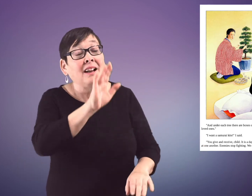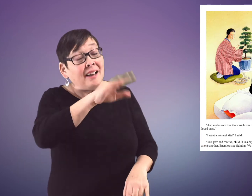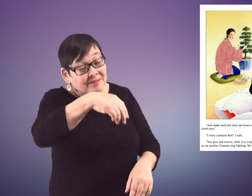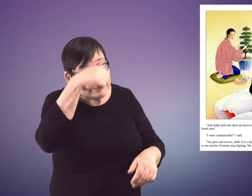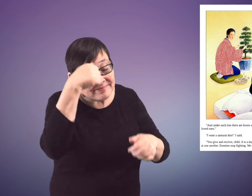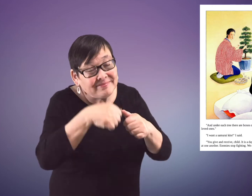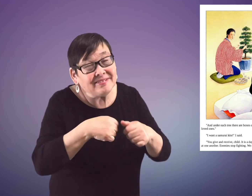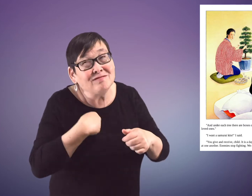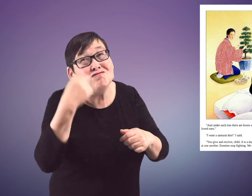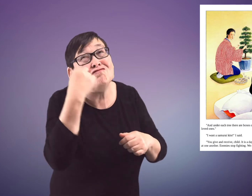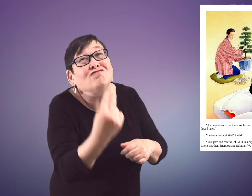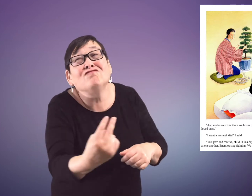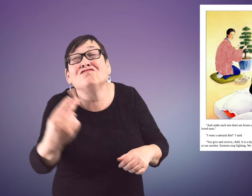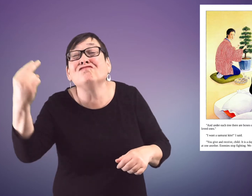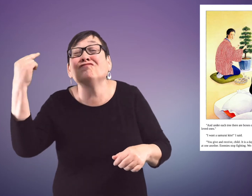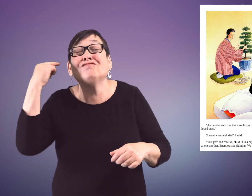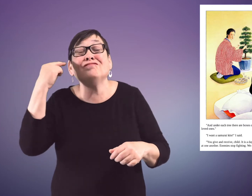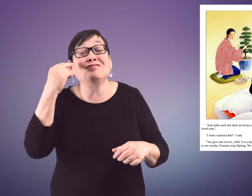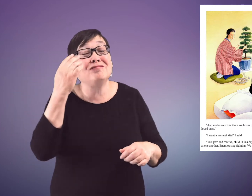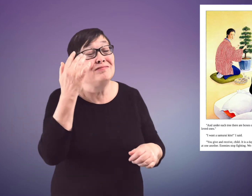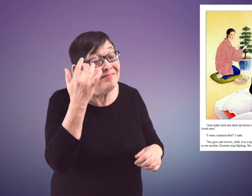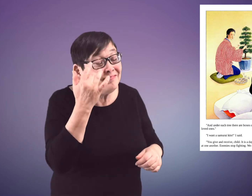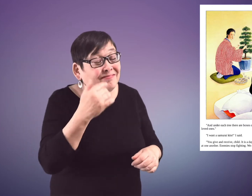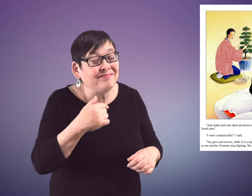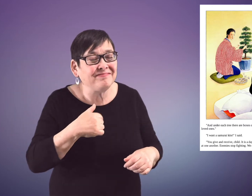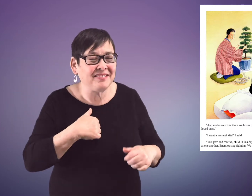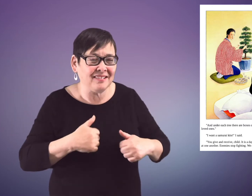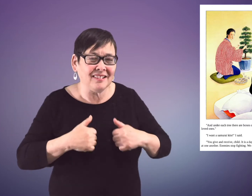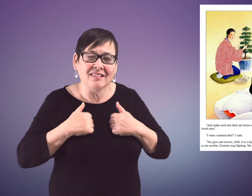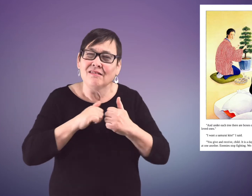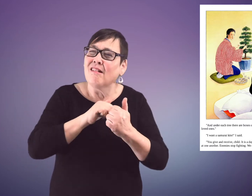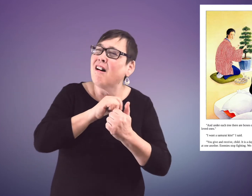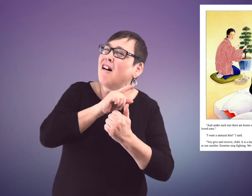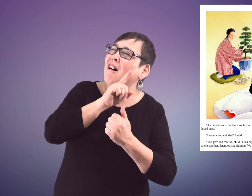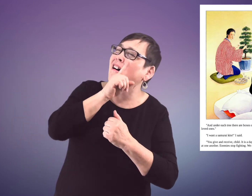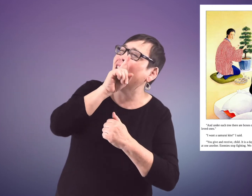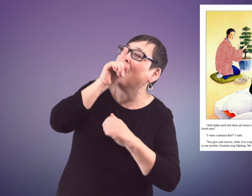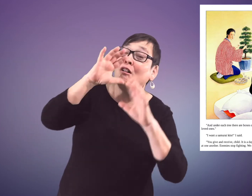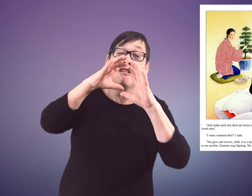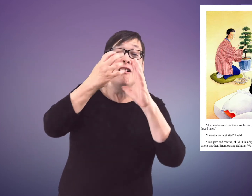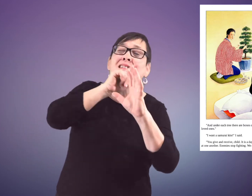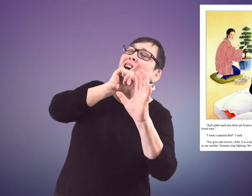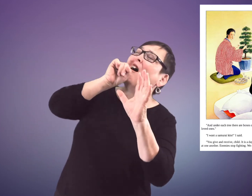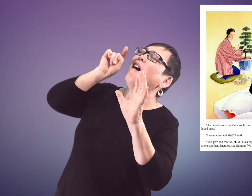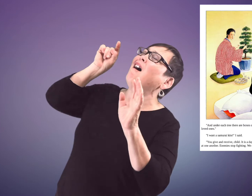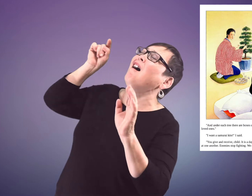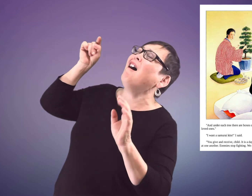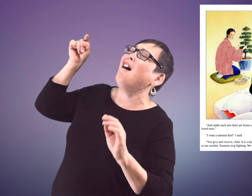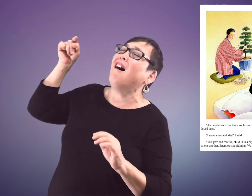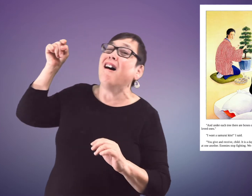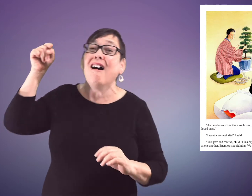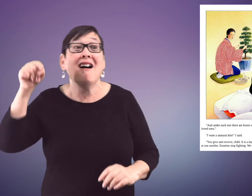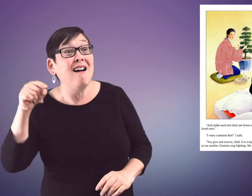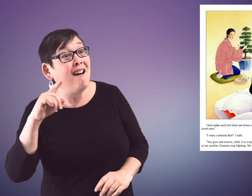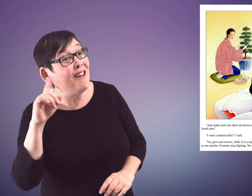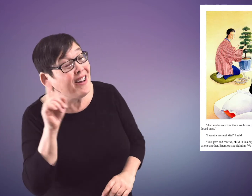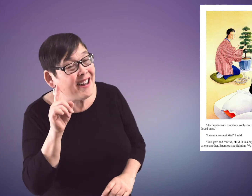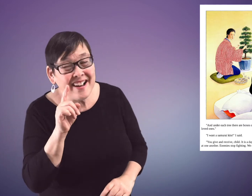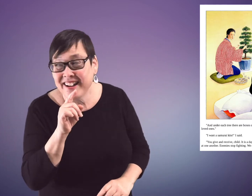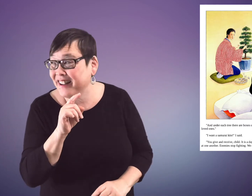you promise to stay in bed, I will tell you why." "I promise," I said. "I was born and lived far